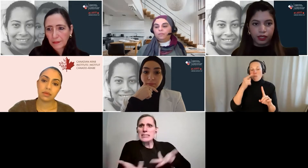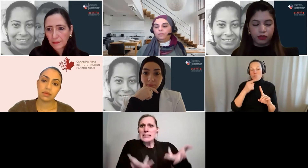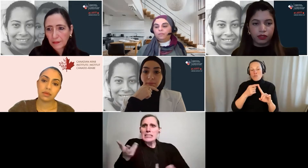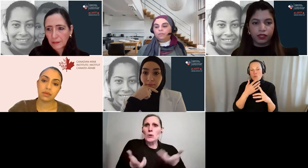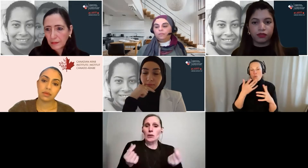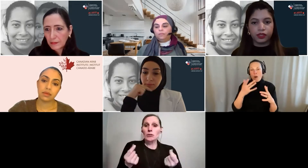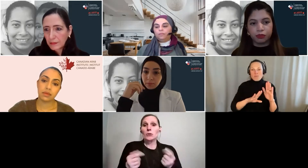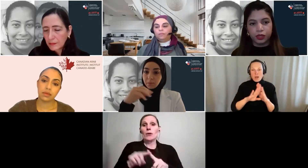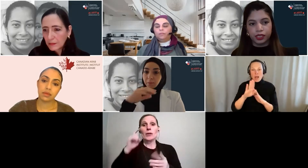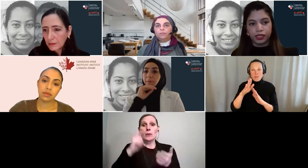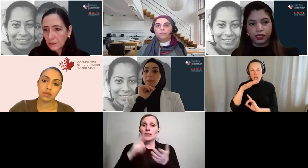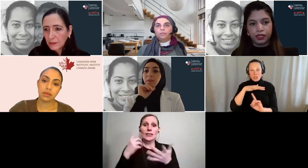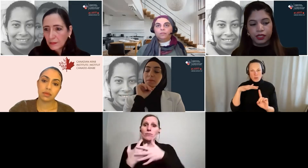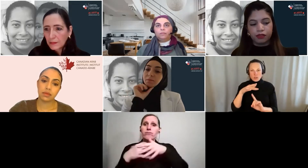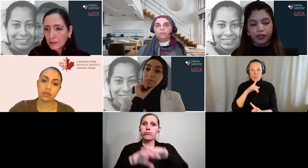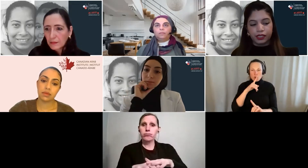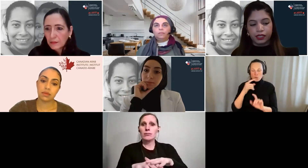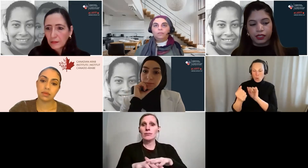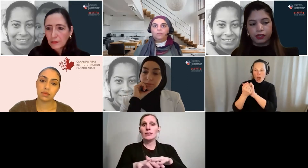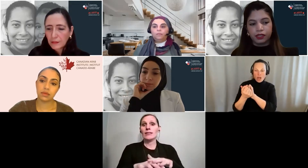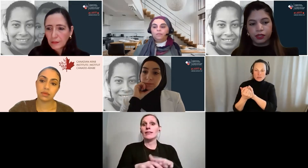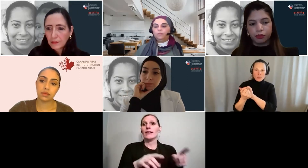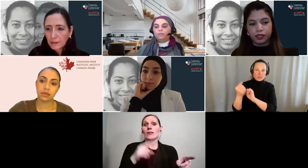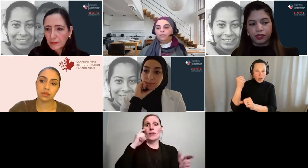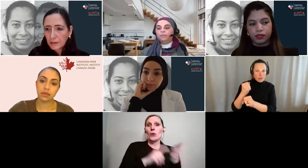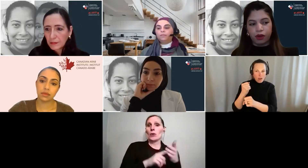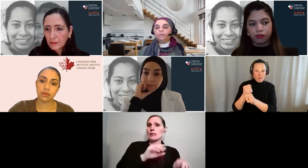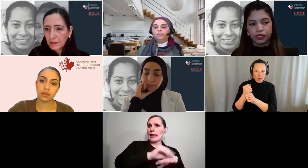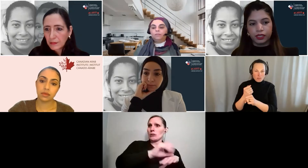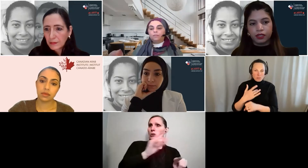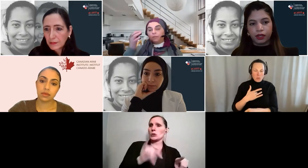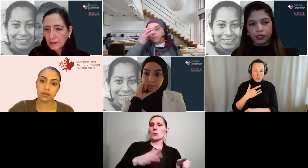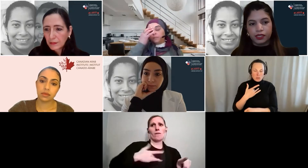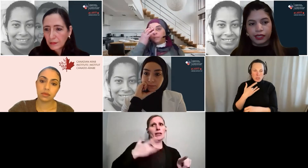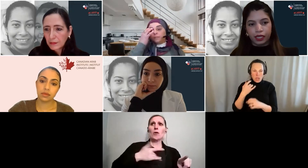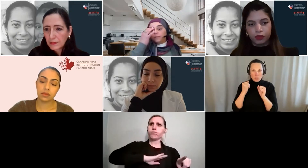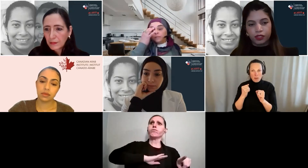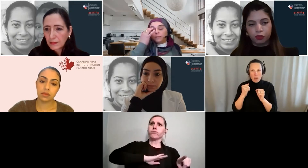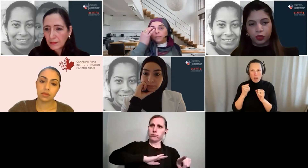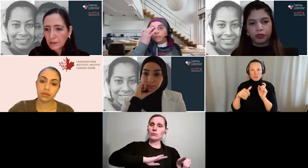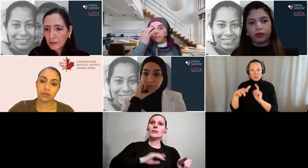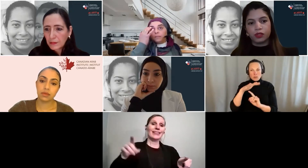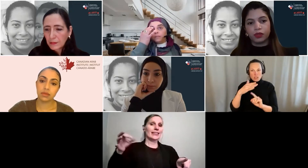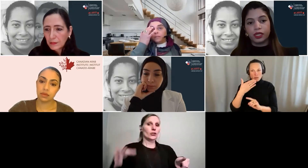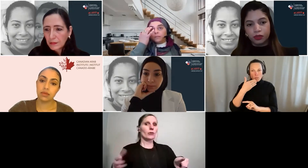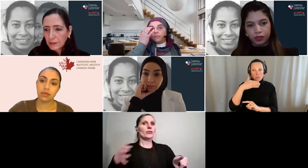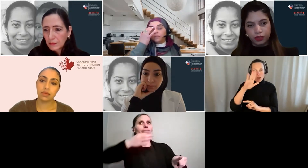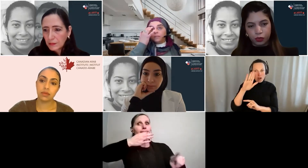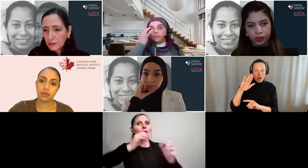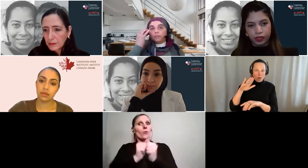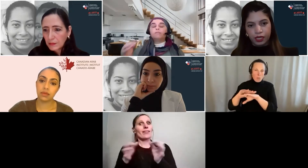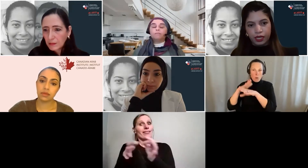and counselors have really appreciated the fact that interpreters can offer not just the language support, but also